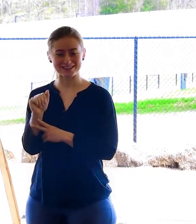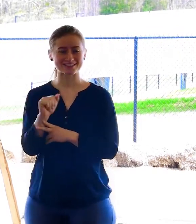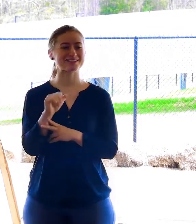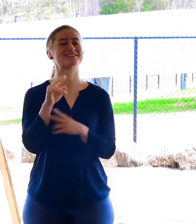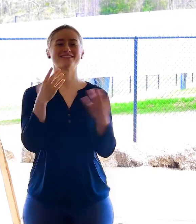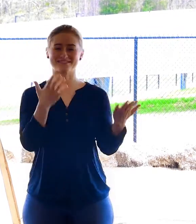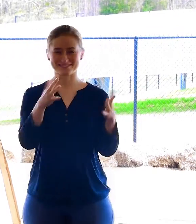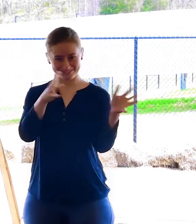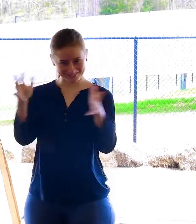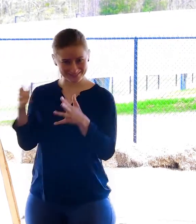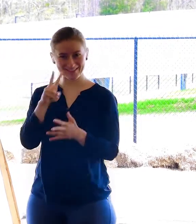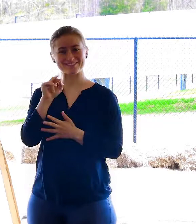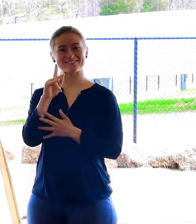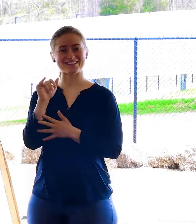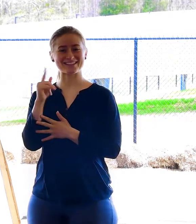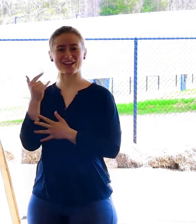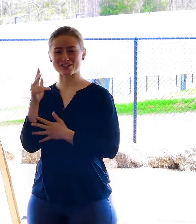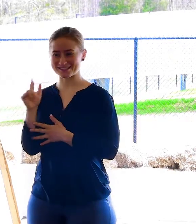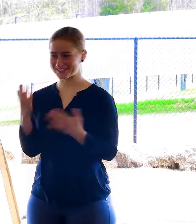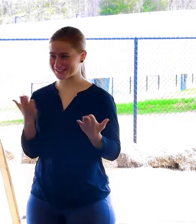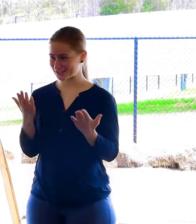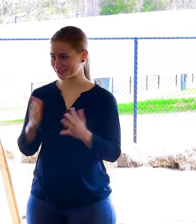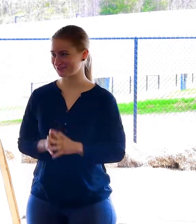representing Congressman.